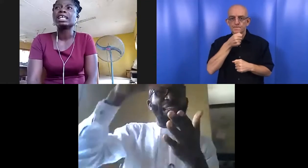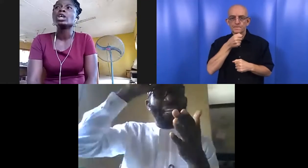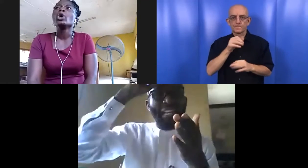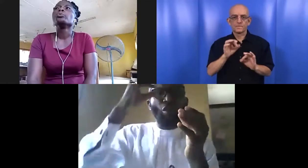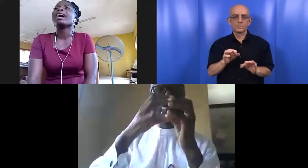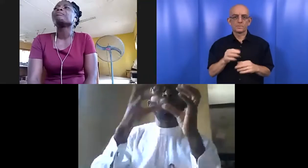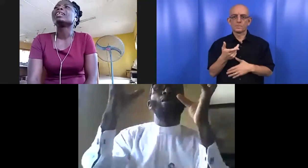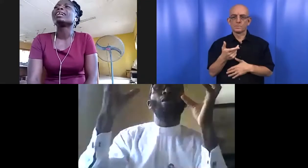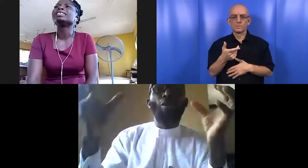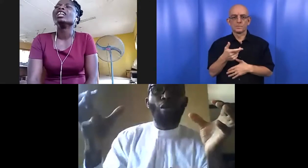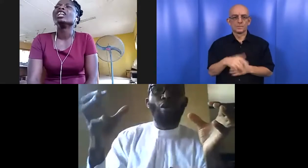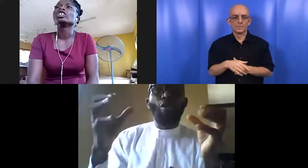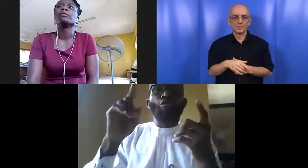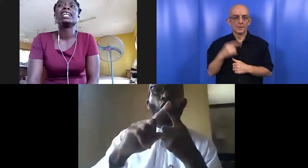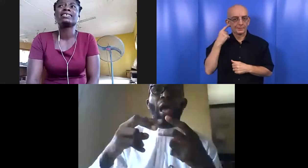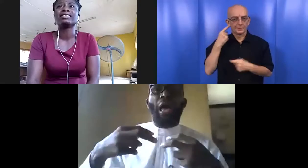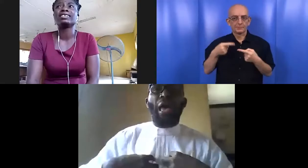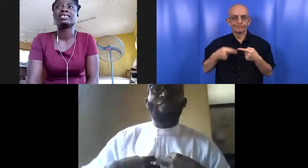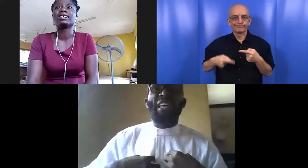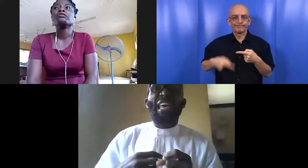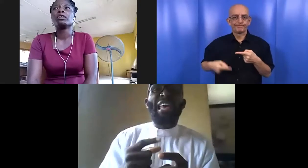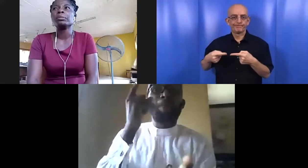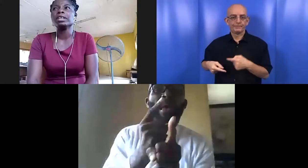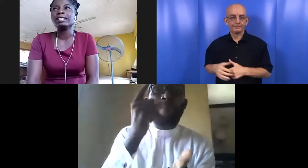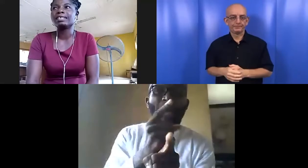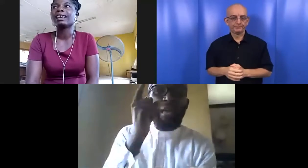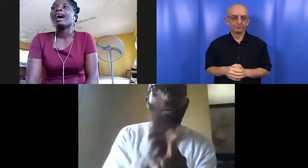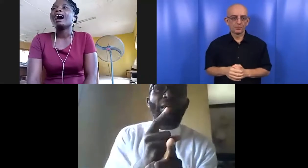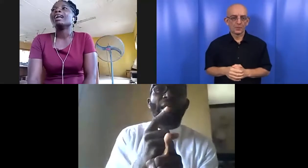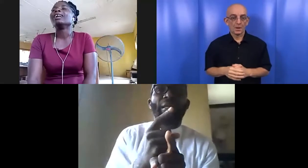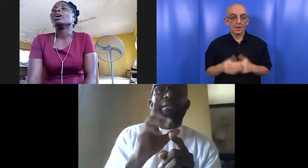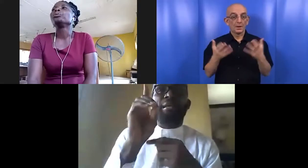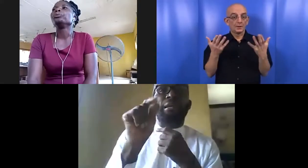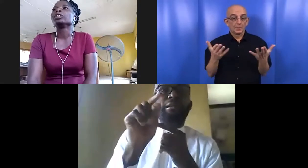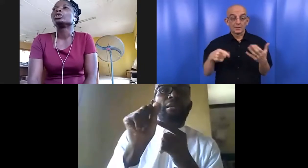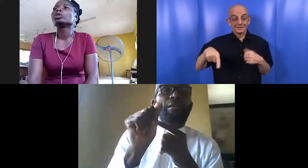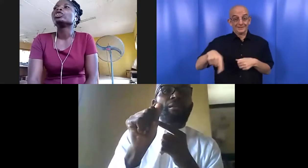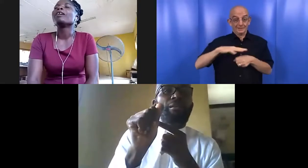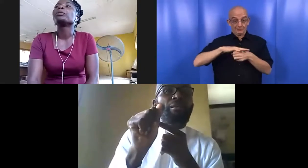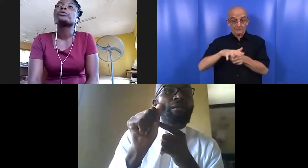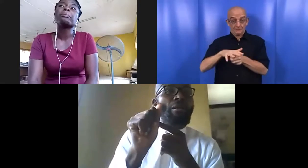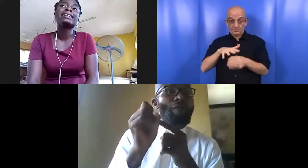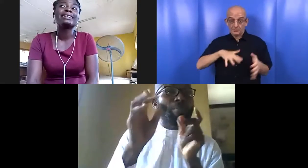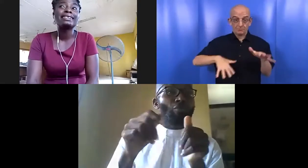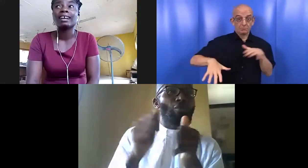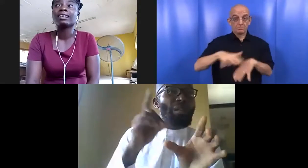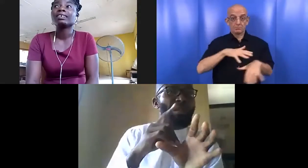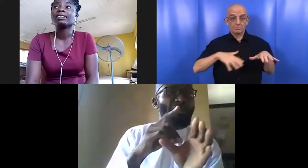pandemic, we have learned a lot of lessons from it. And we are supposed to have the